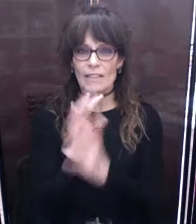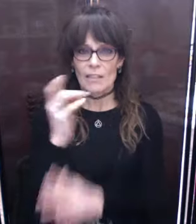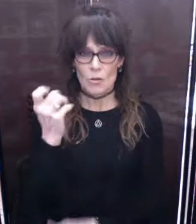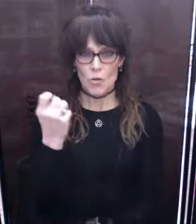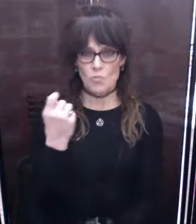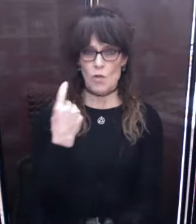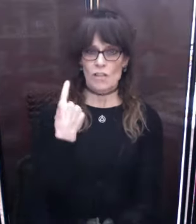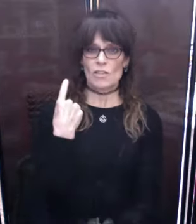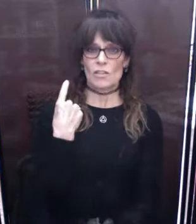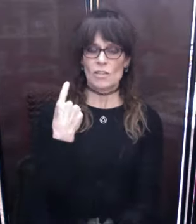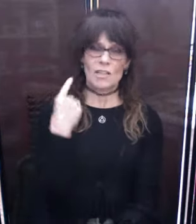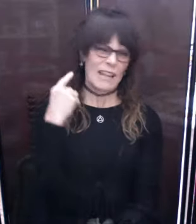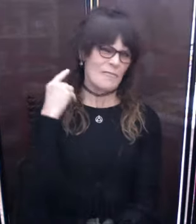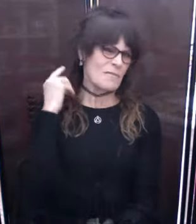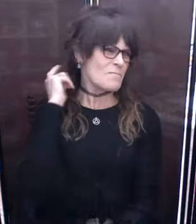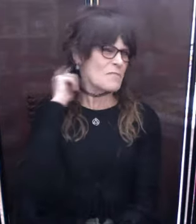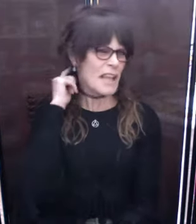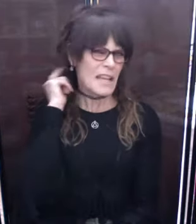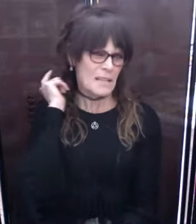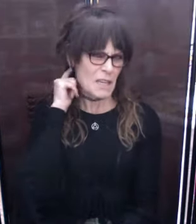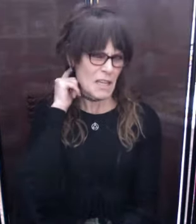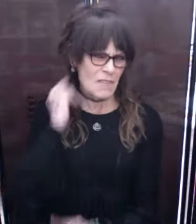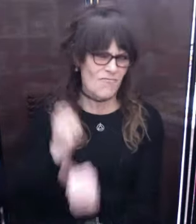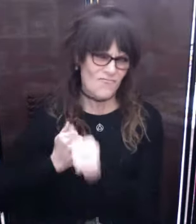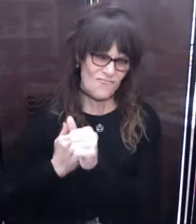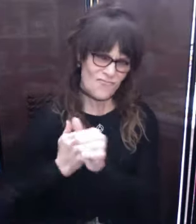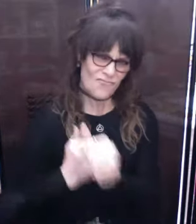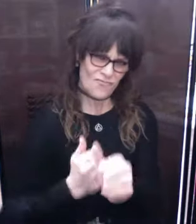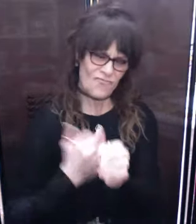next 15 years of my life. What were you thinking?